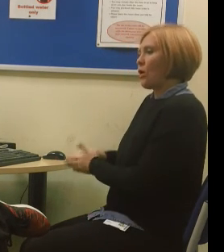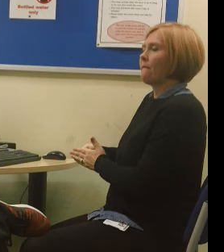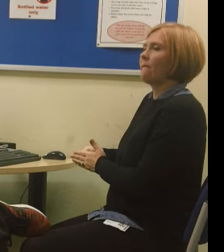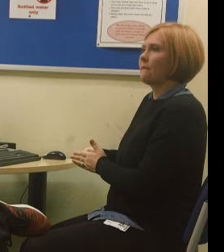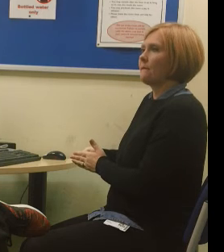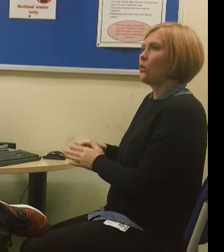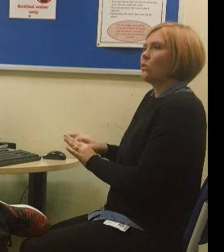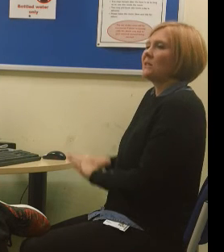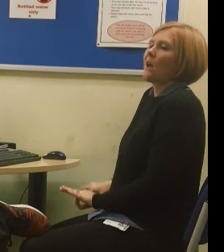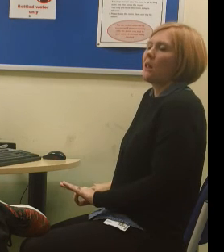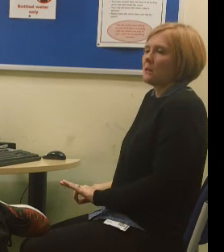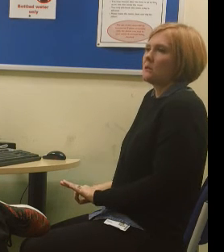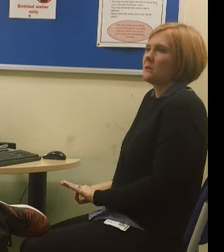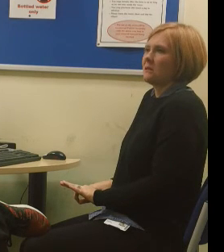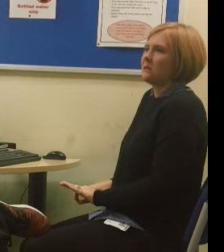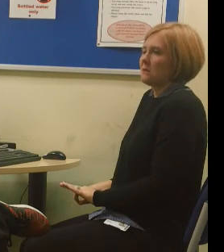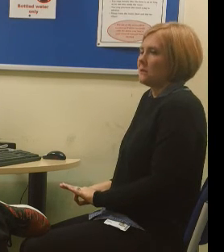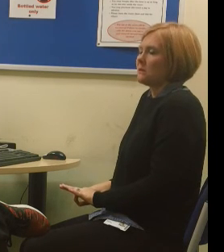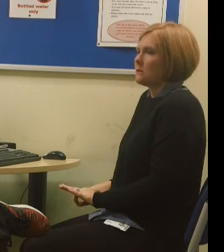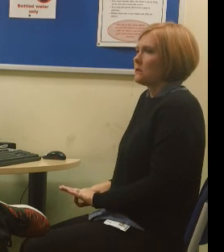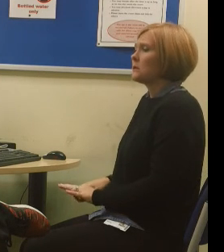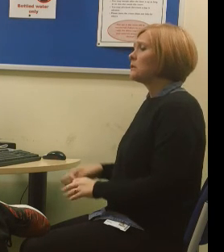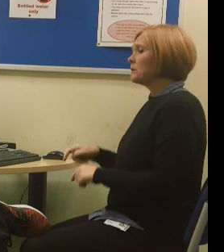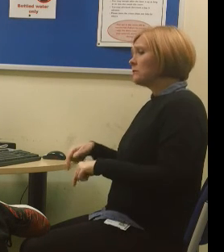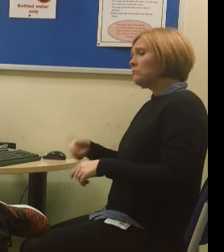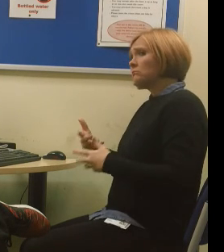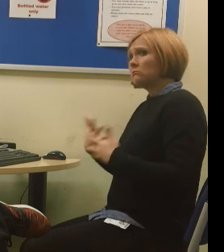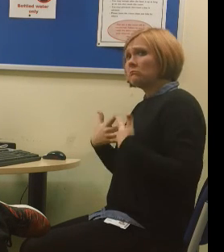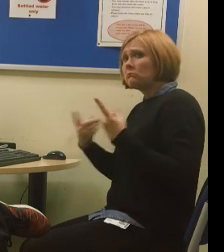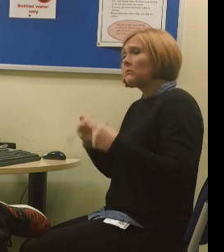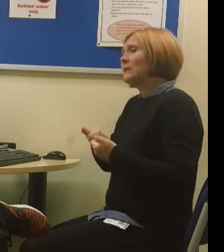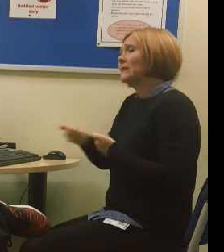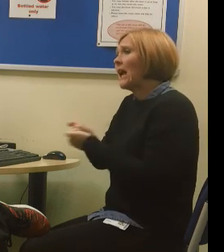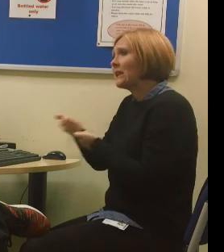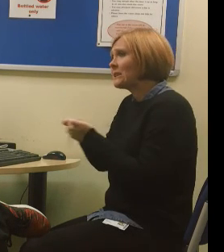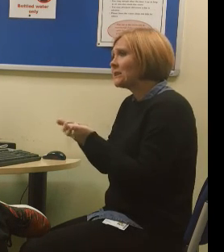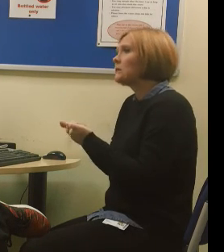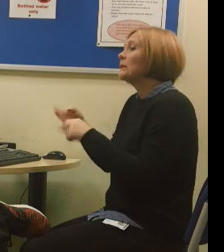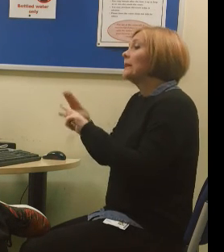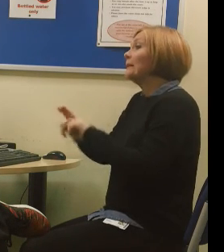other people. We don't mind you texting in here, but obviously if you get a phone call, we expect you to take it outside.